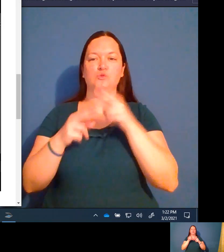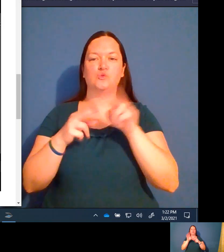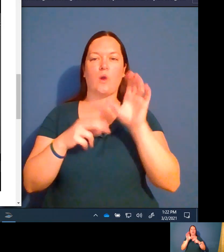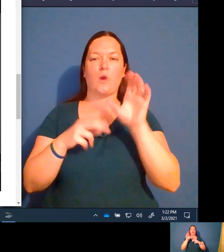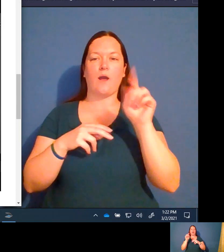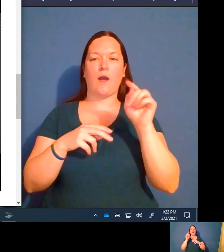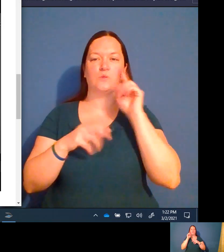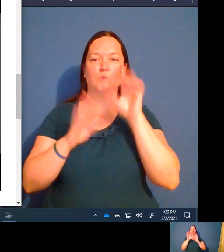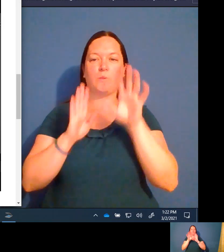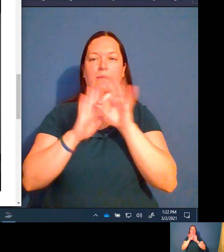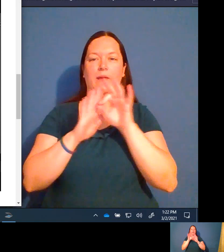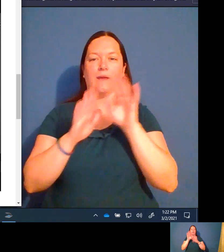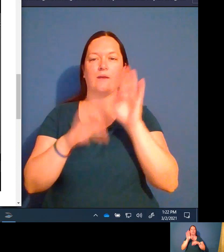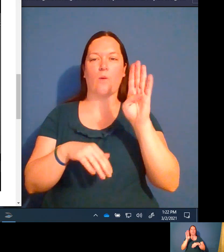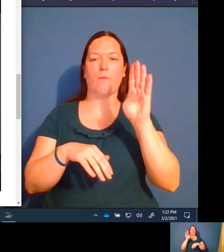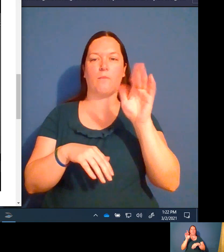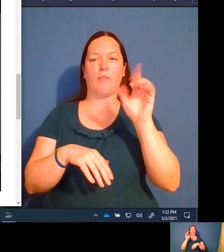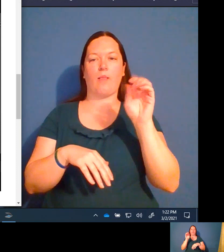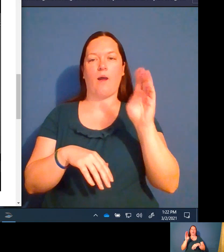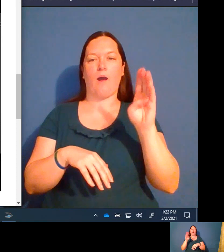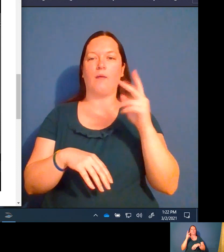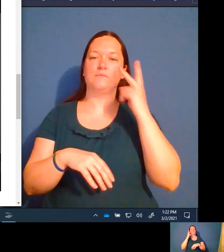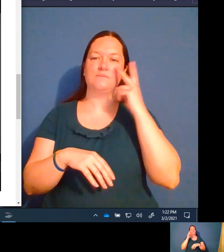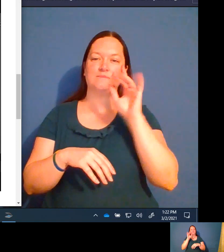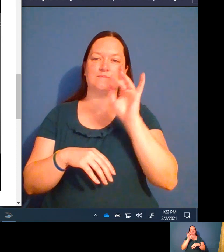It's pretty good size out there.